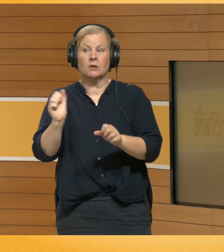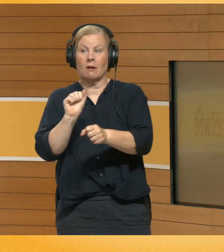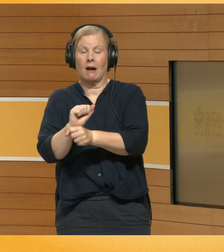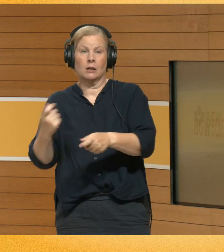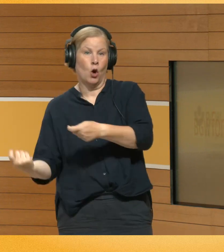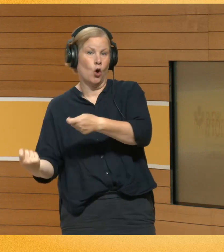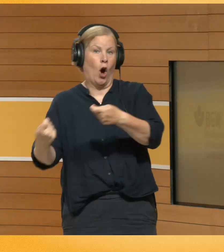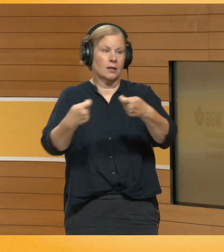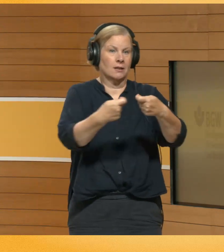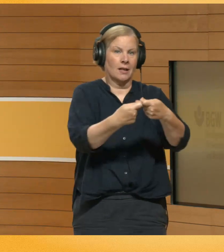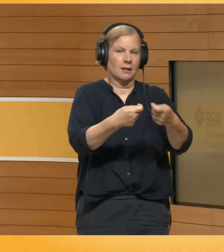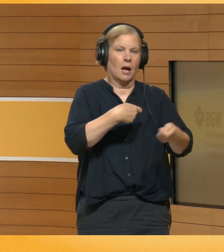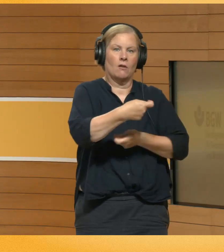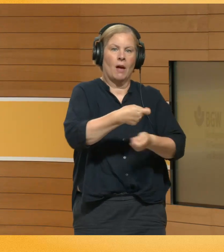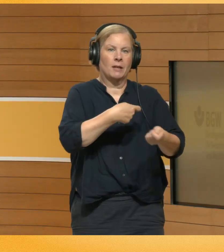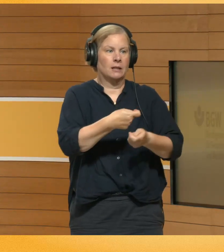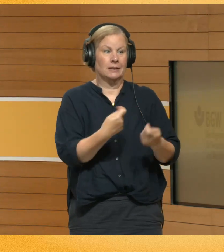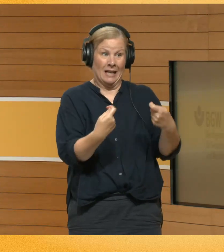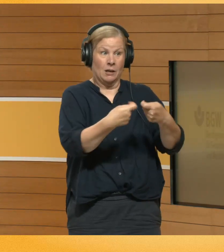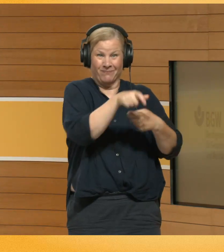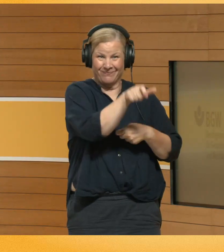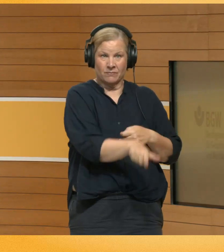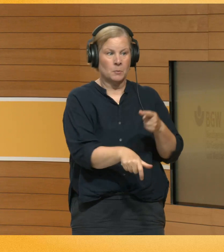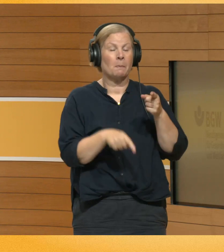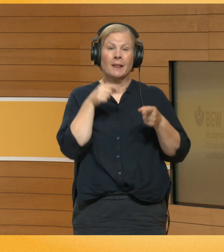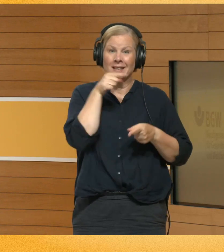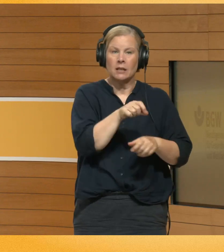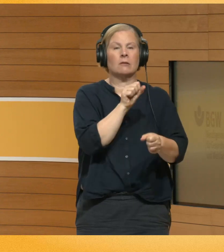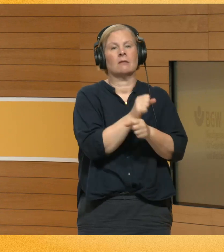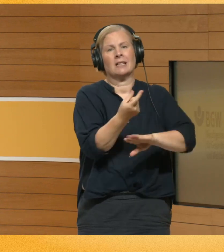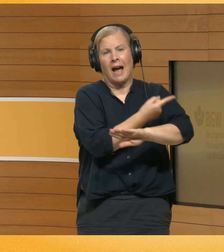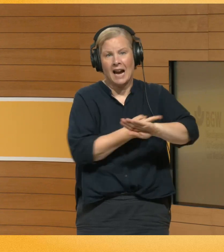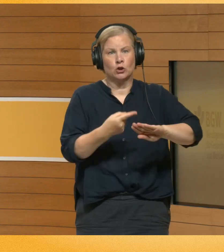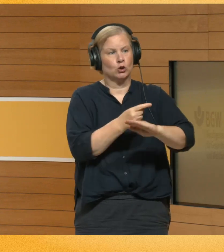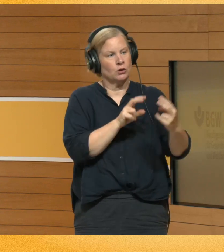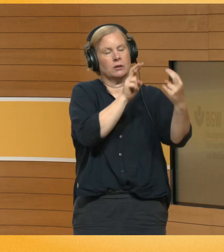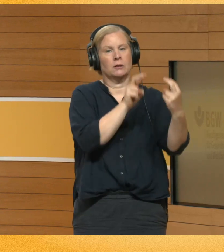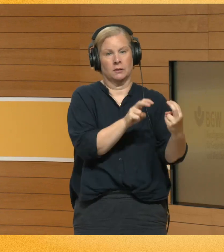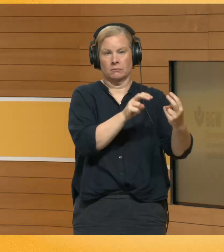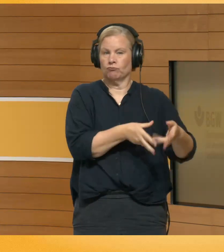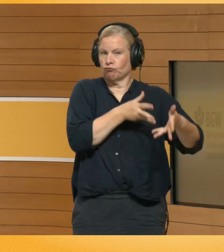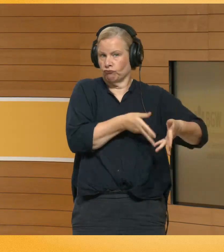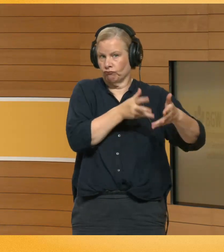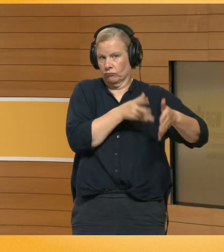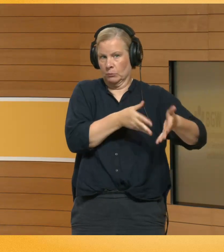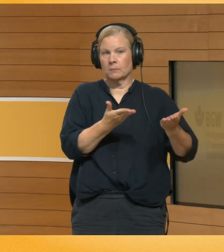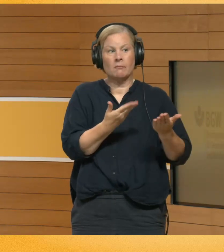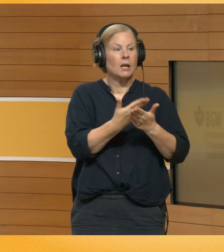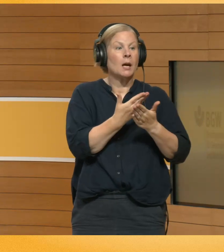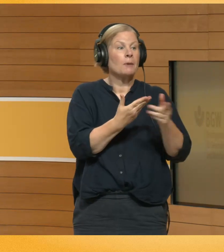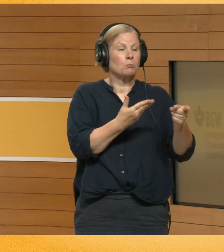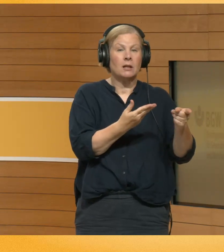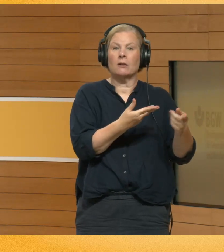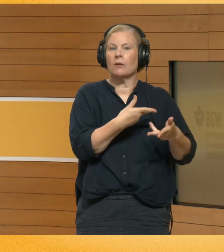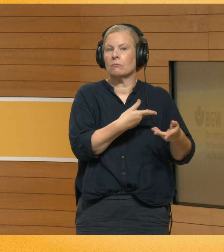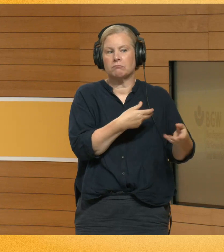consultation. And then we'll refer you out to social services, so the likes of men's in sheds, mental health kind of activities. So